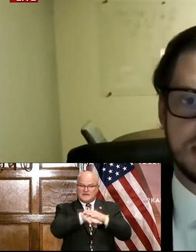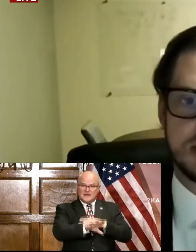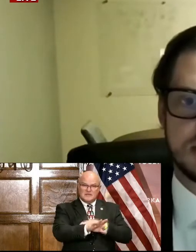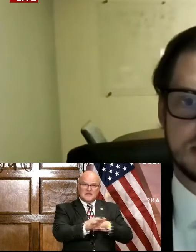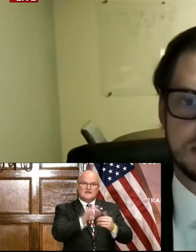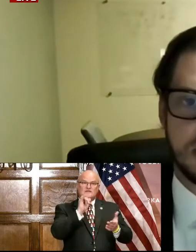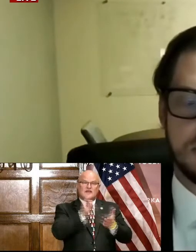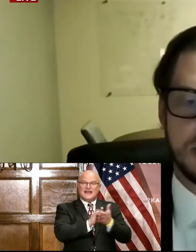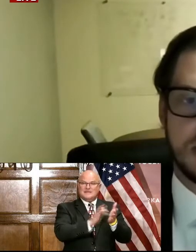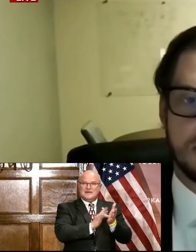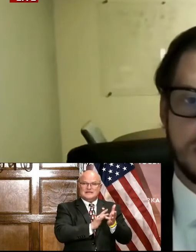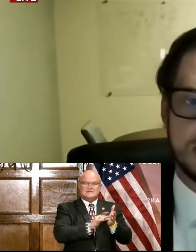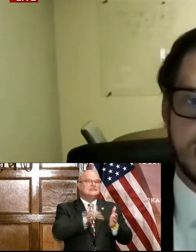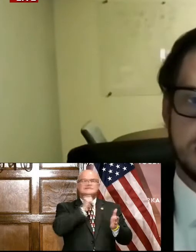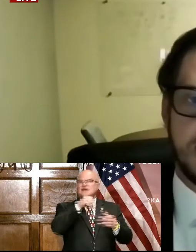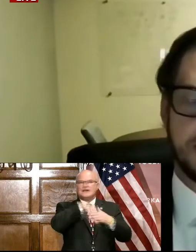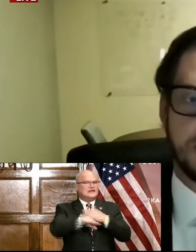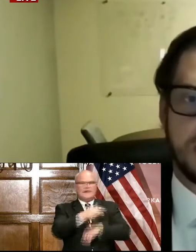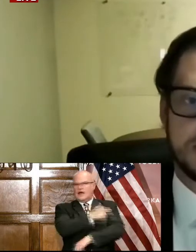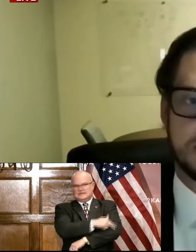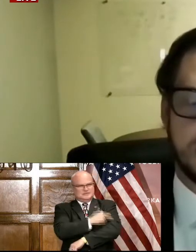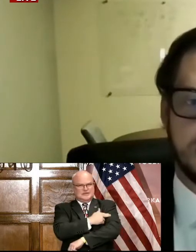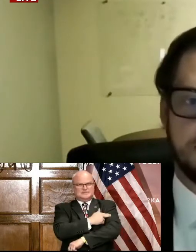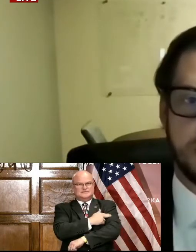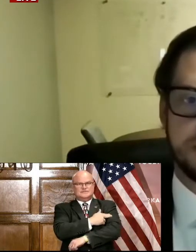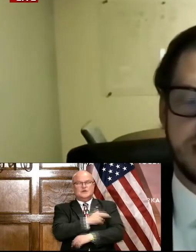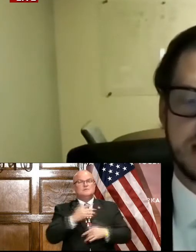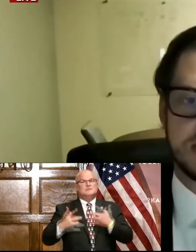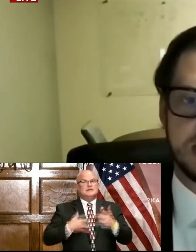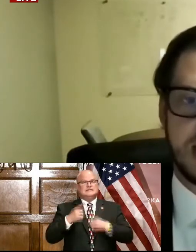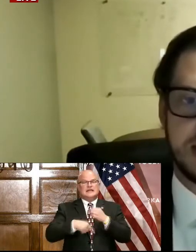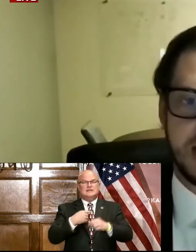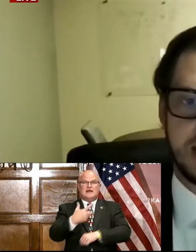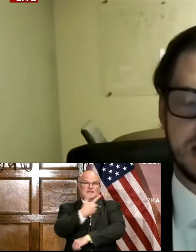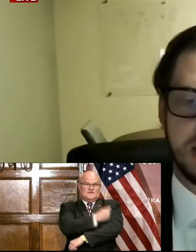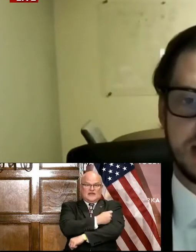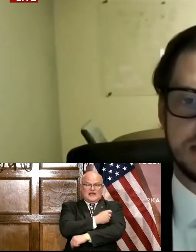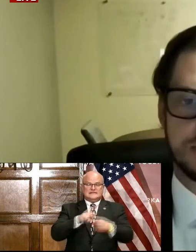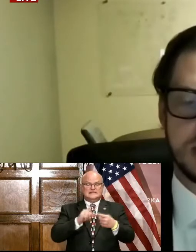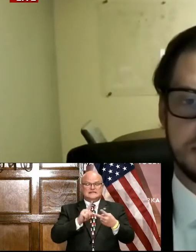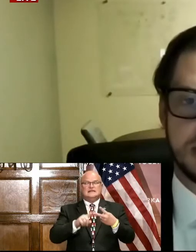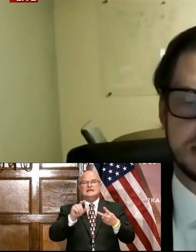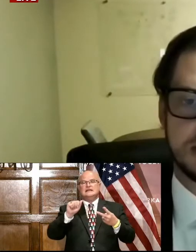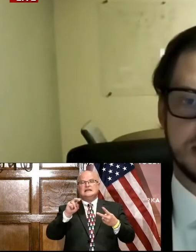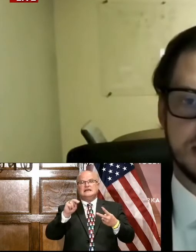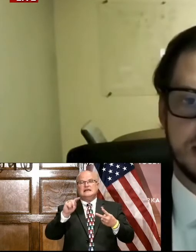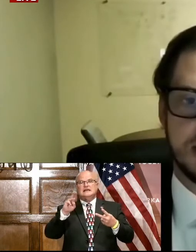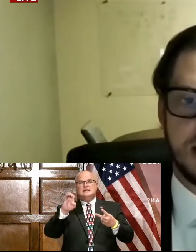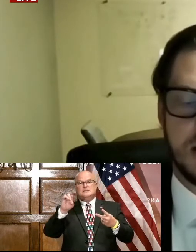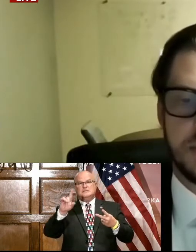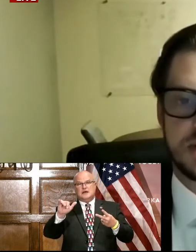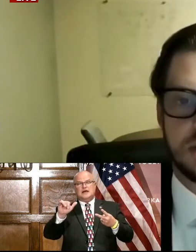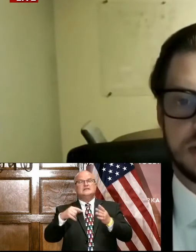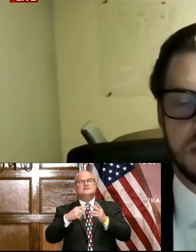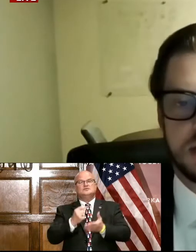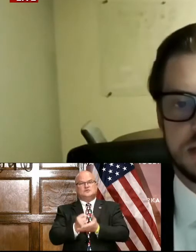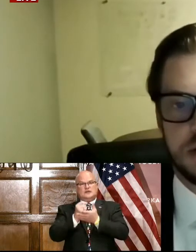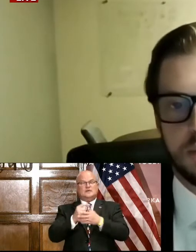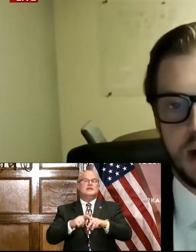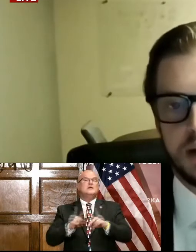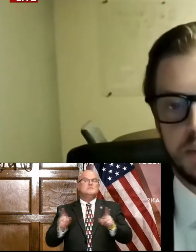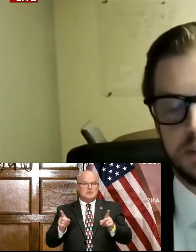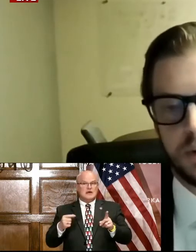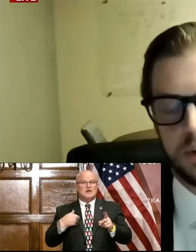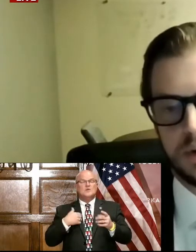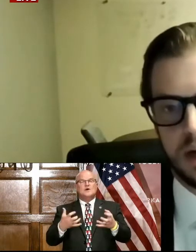COVID-related reasons. And so we're excited about the promise of both the vaccine and the antibody treatment. But certainly want to continue